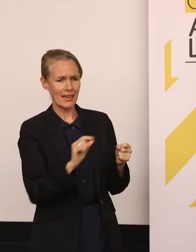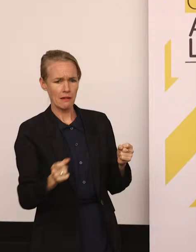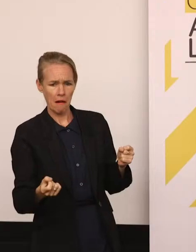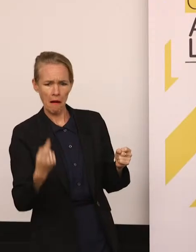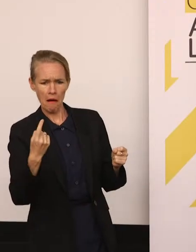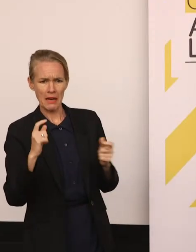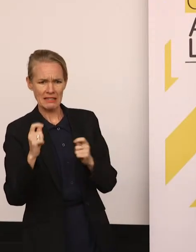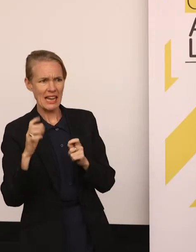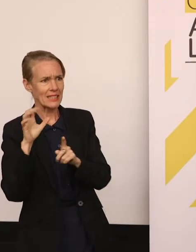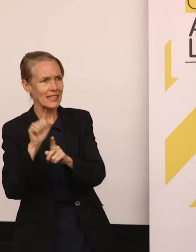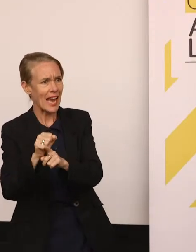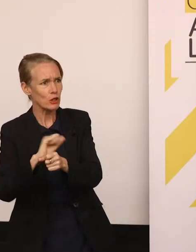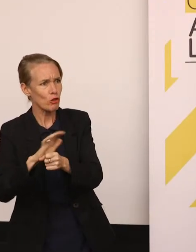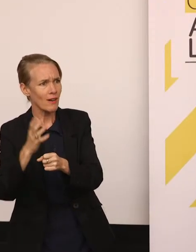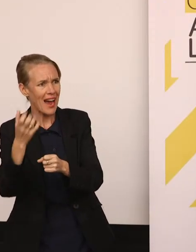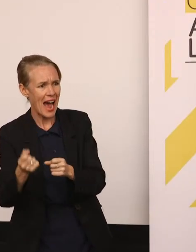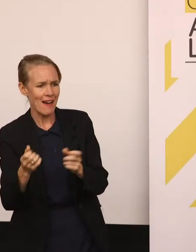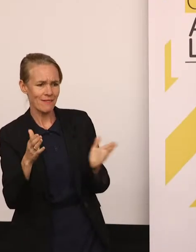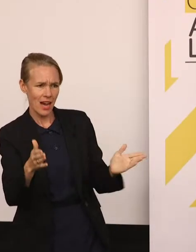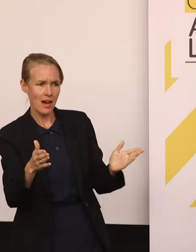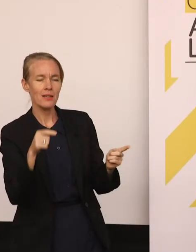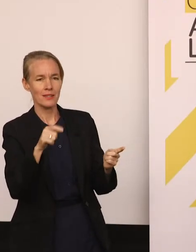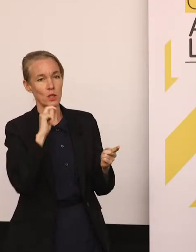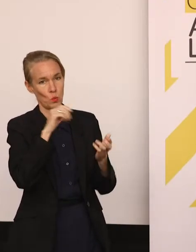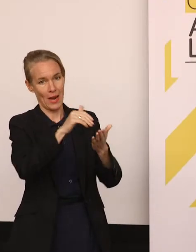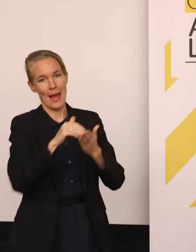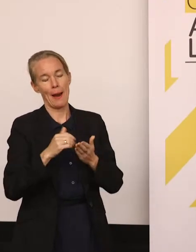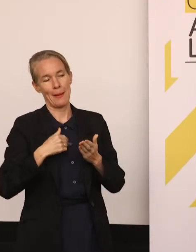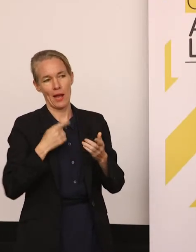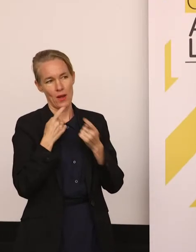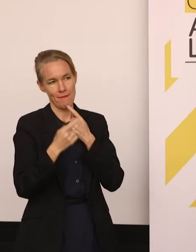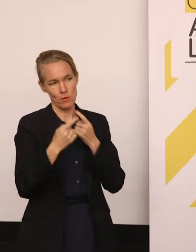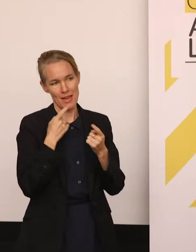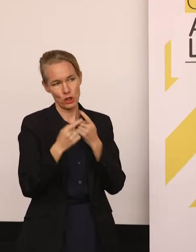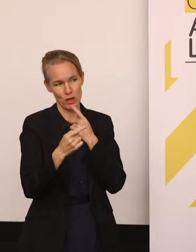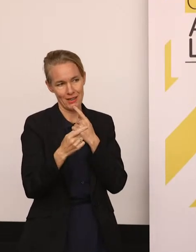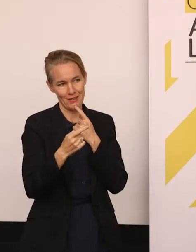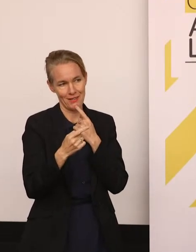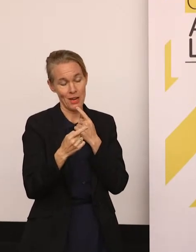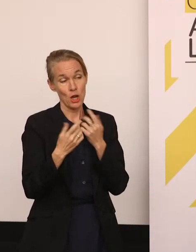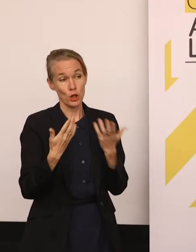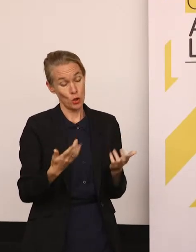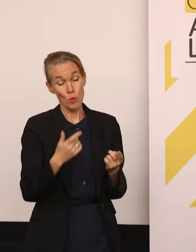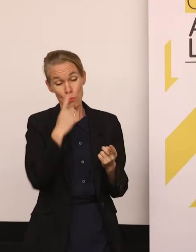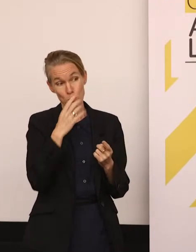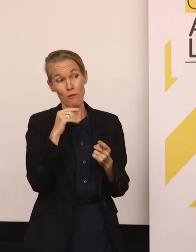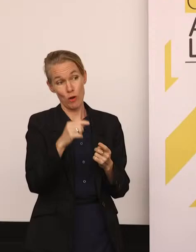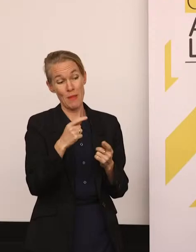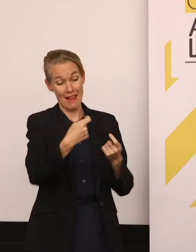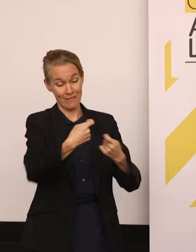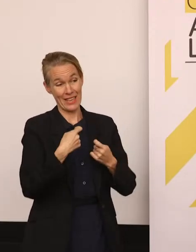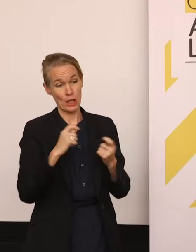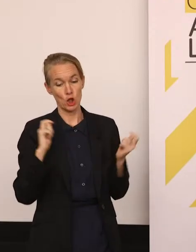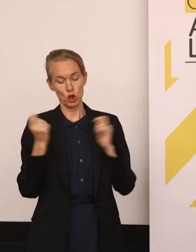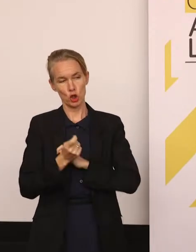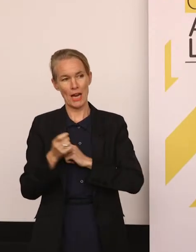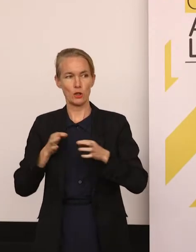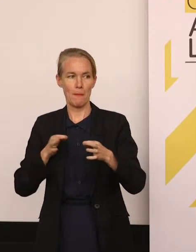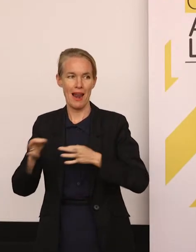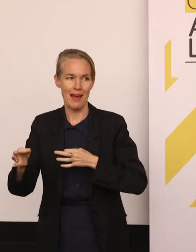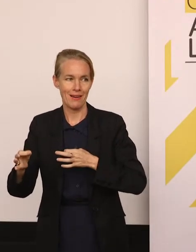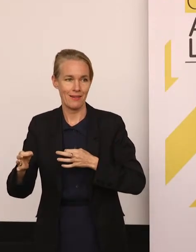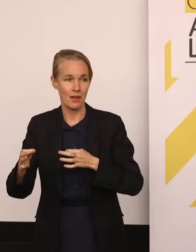risk, we may find there's an option to release people, as it were, or allow them to go into a